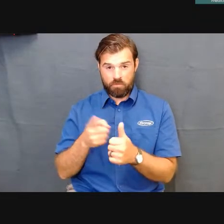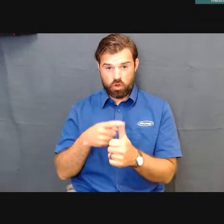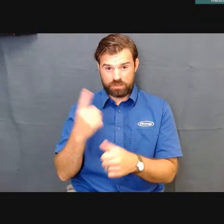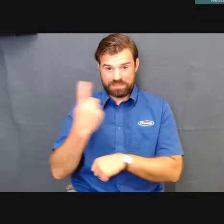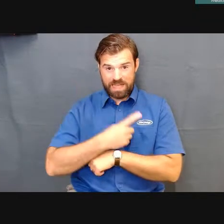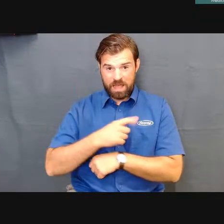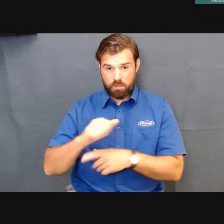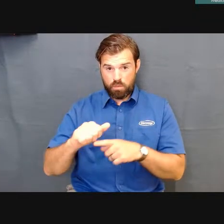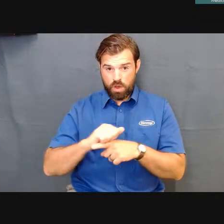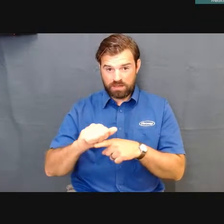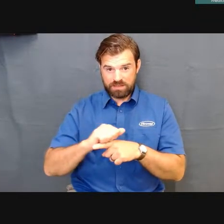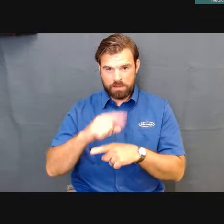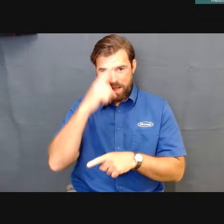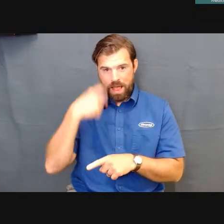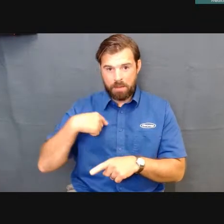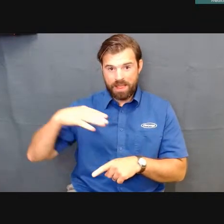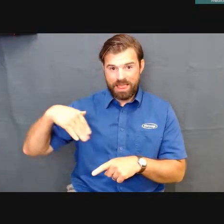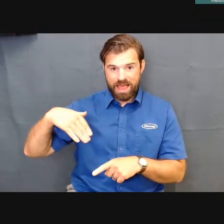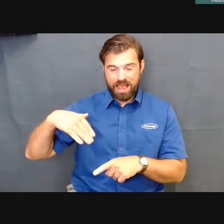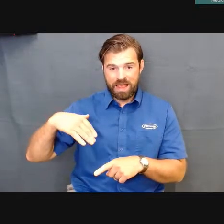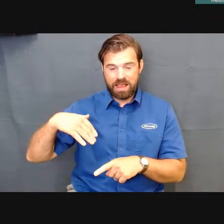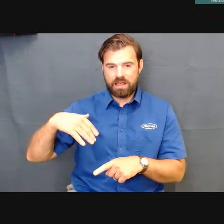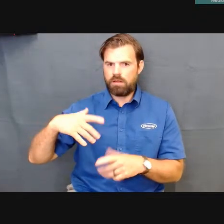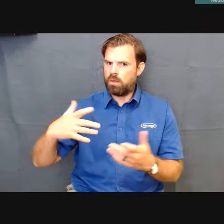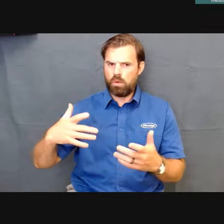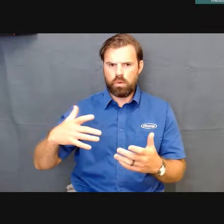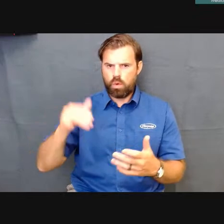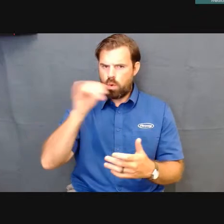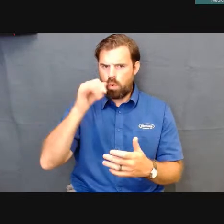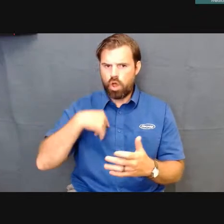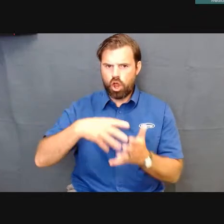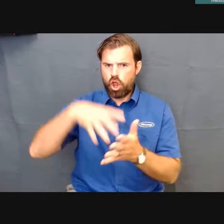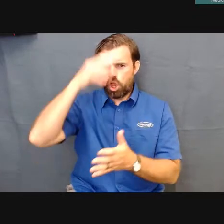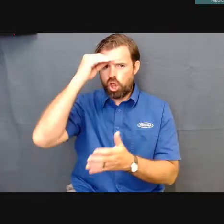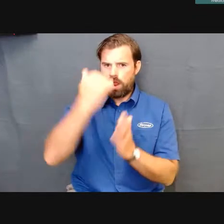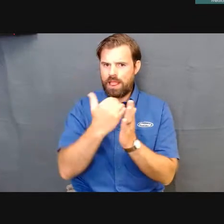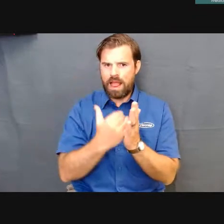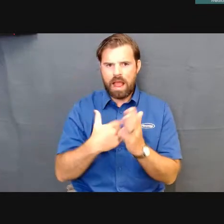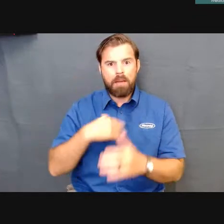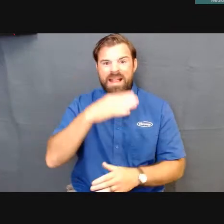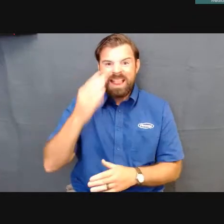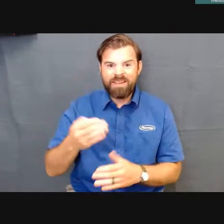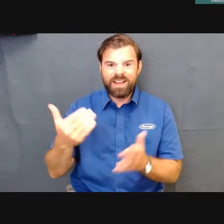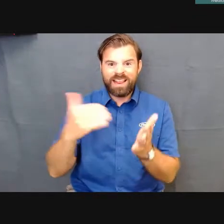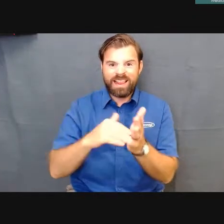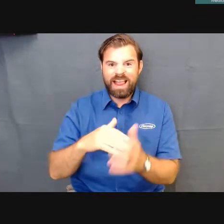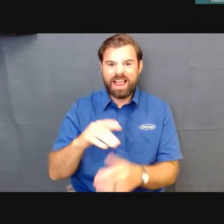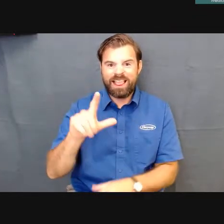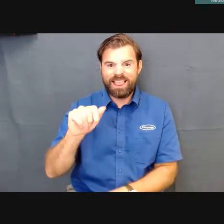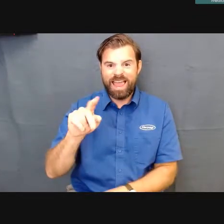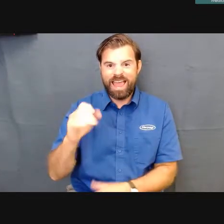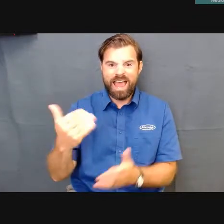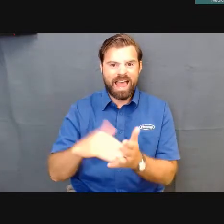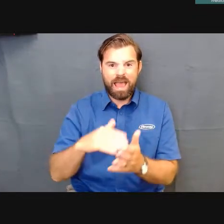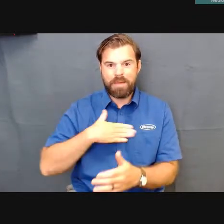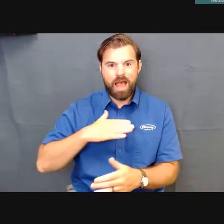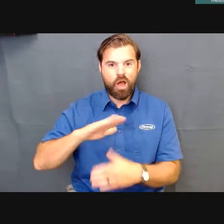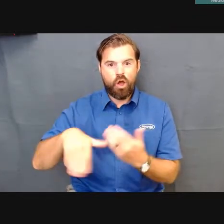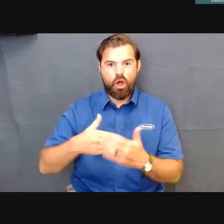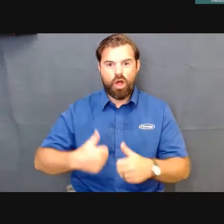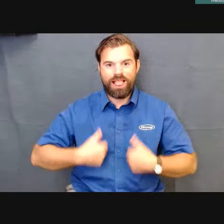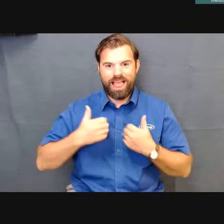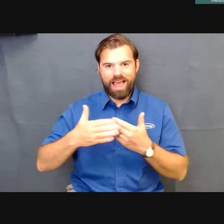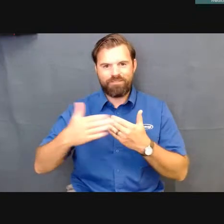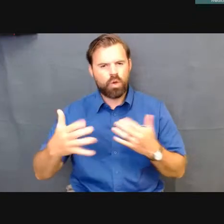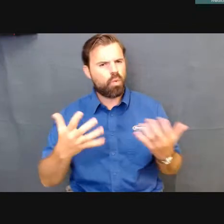week. From that point on, I never been late for anything. What position